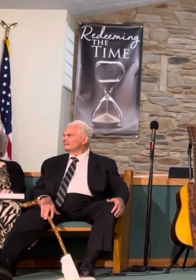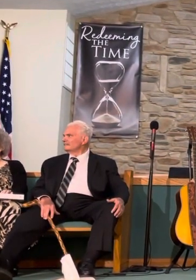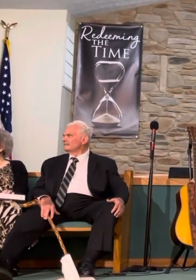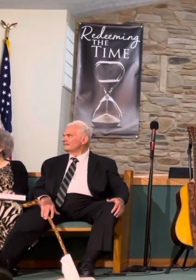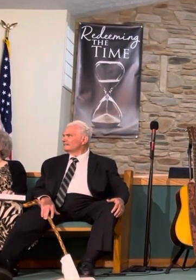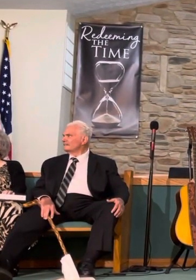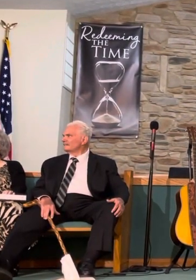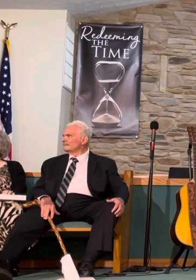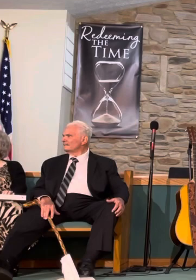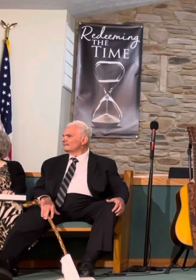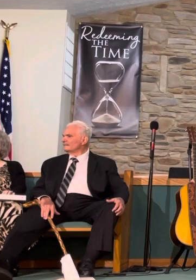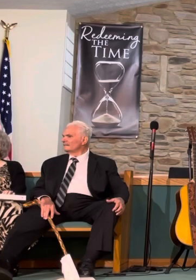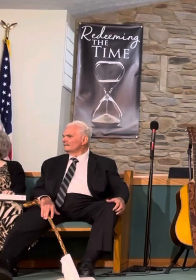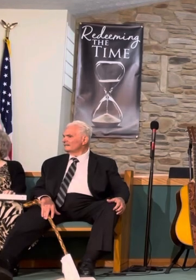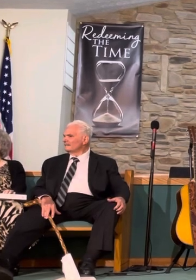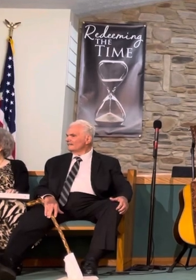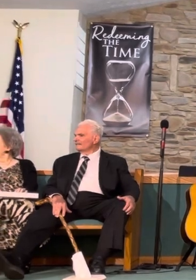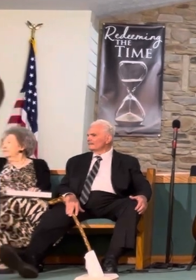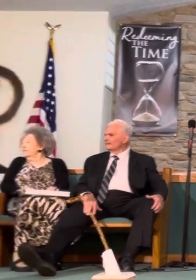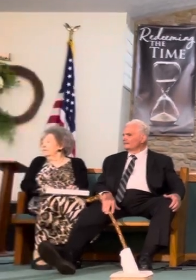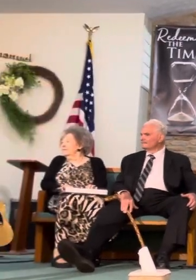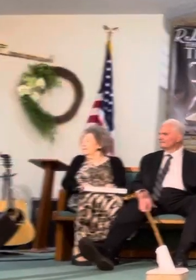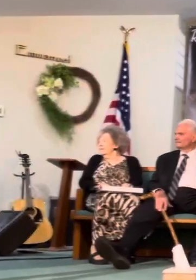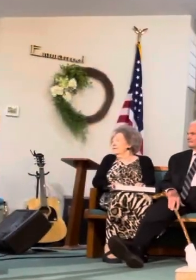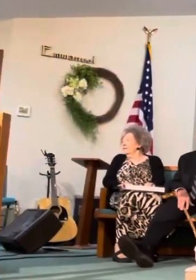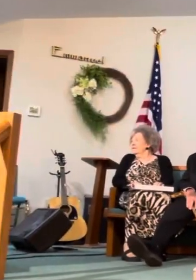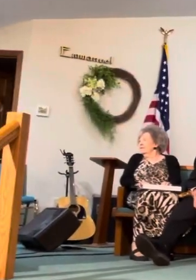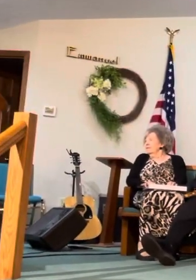face that I see in the